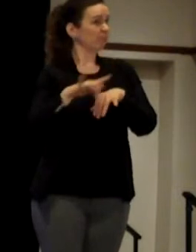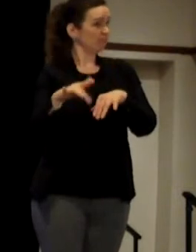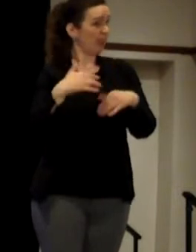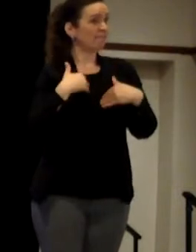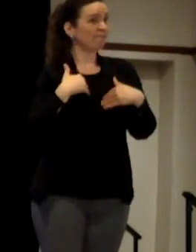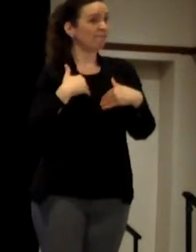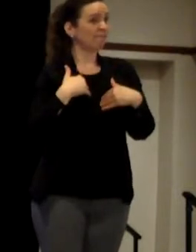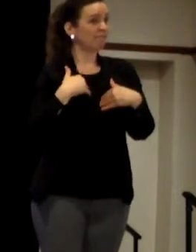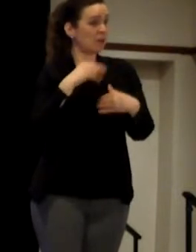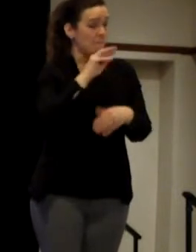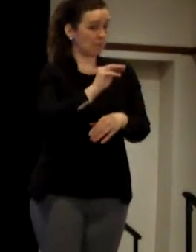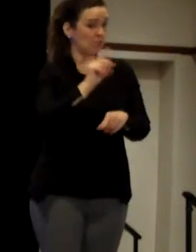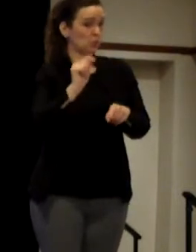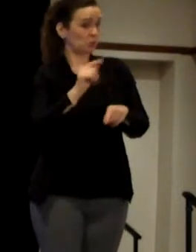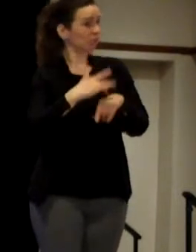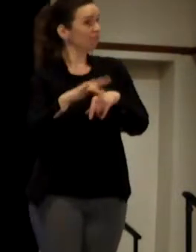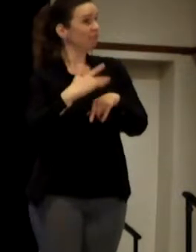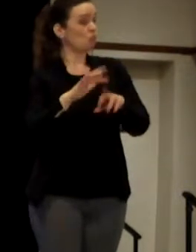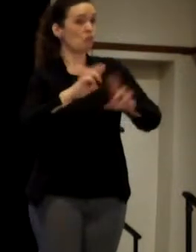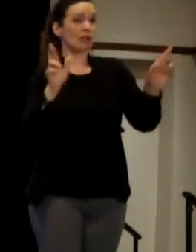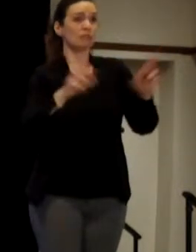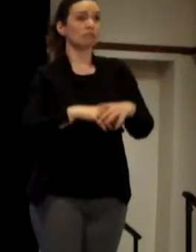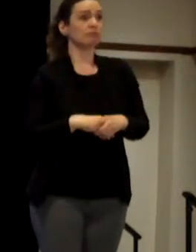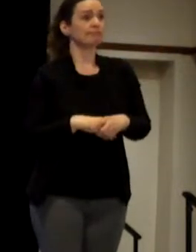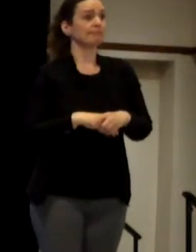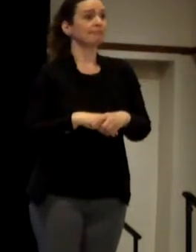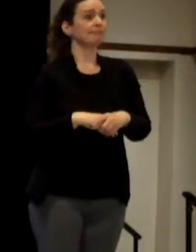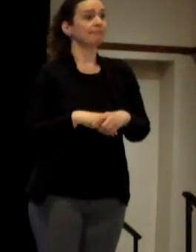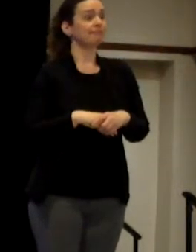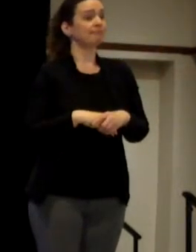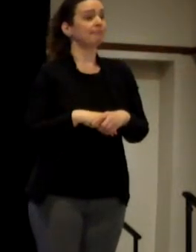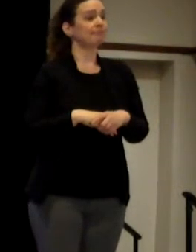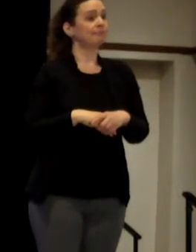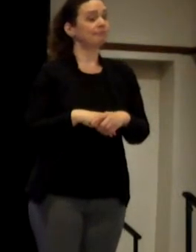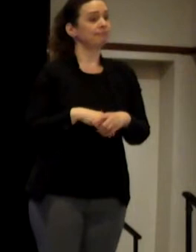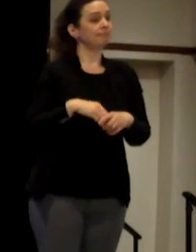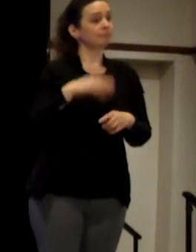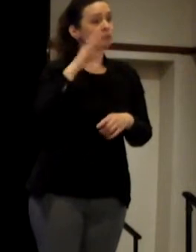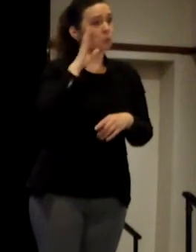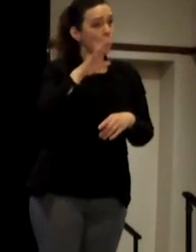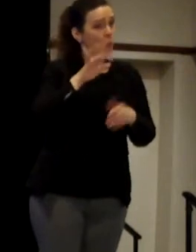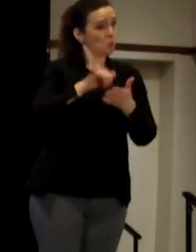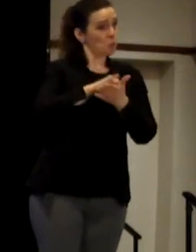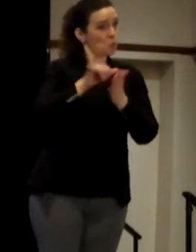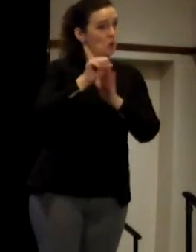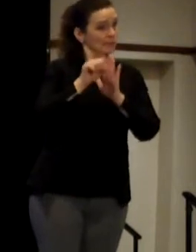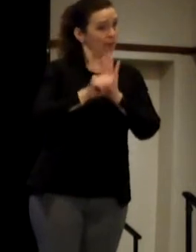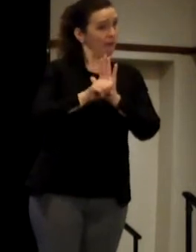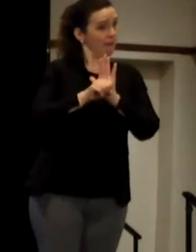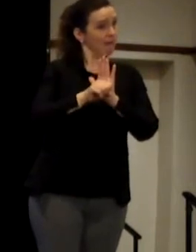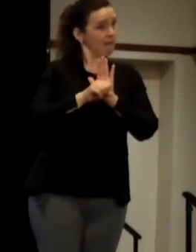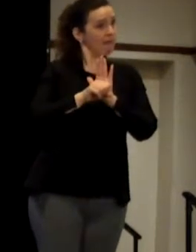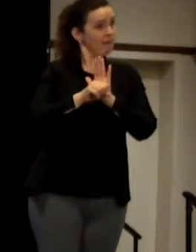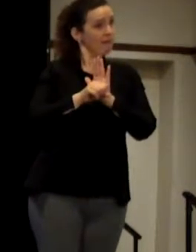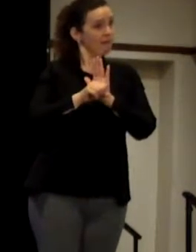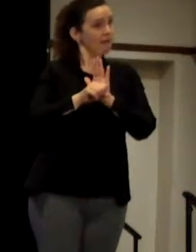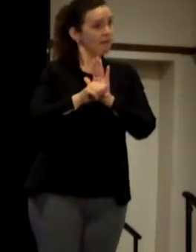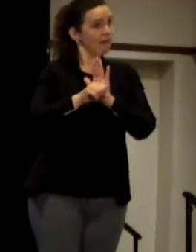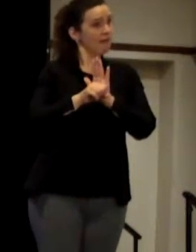Do you know if New York State will open up vaccines to all remaining essential employees before opening it up to everyone? I don't know what they're going to